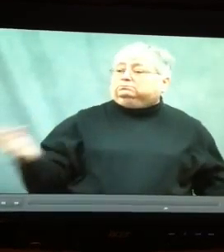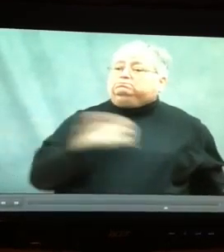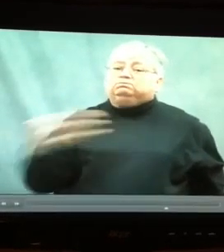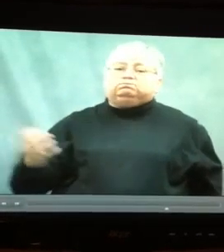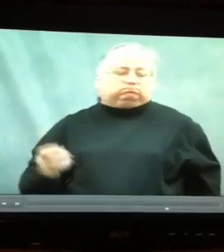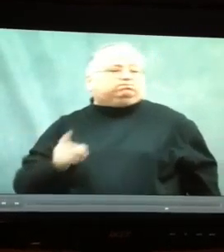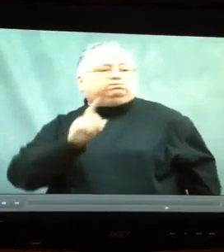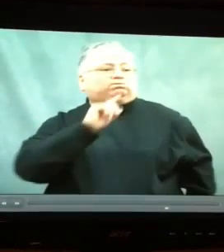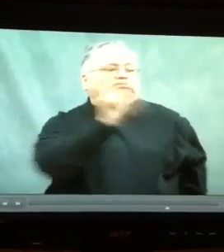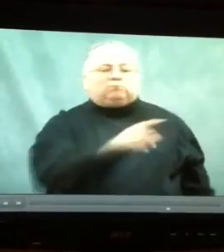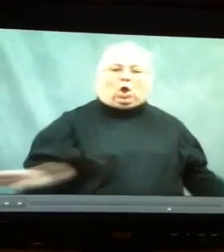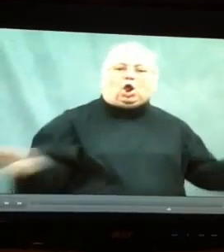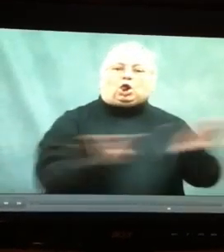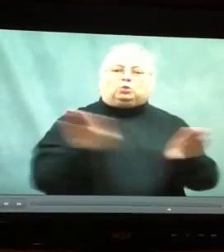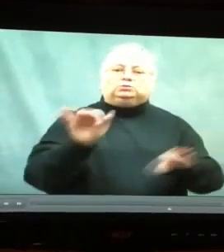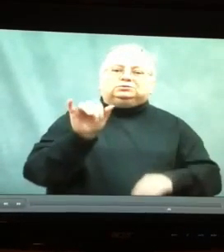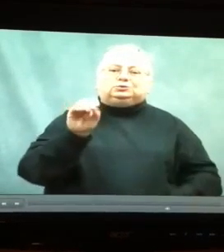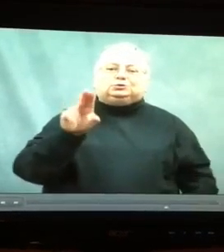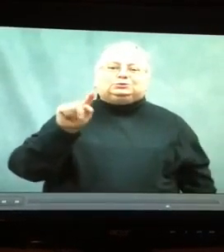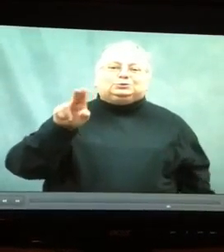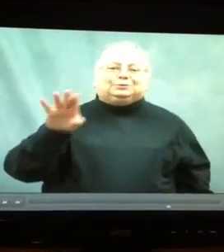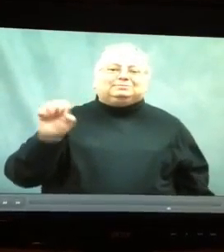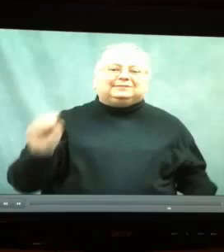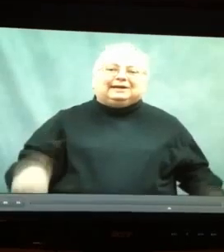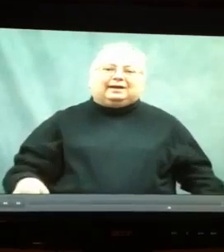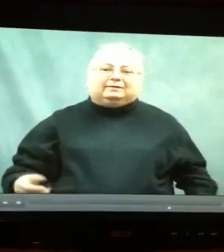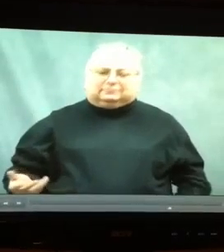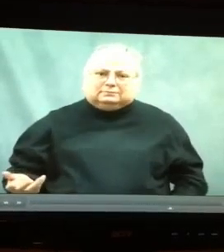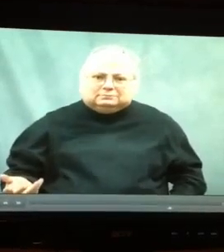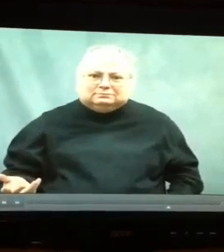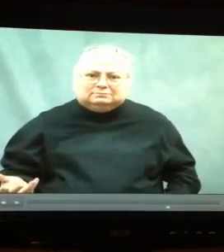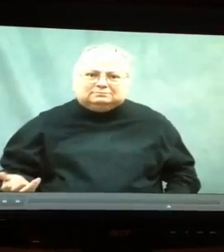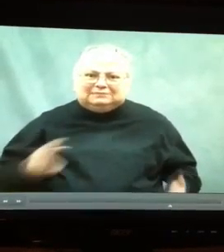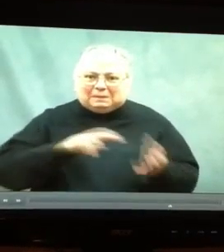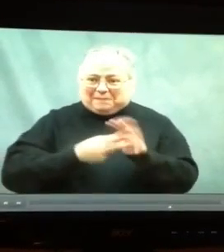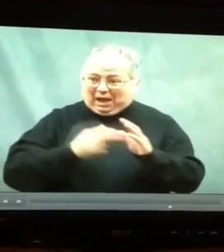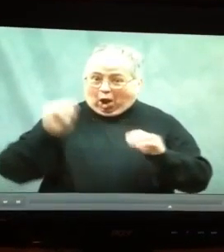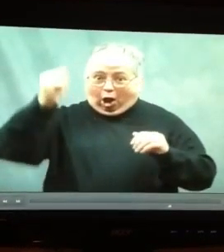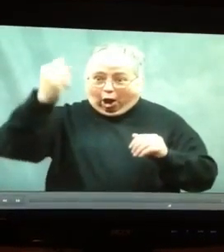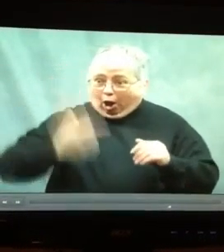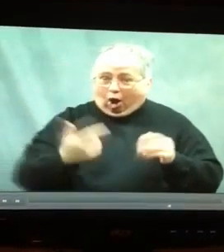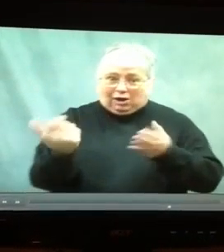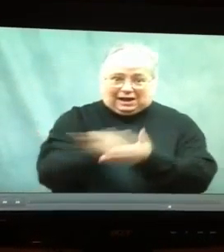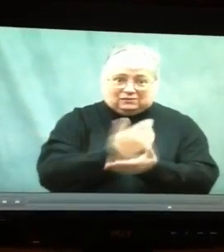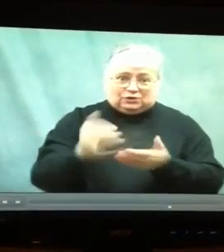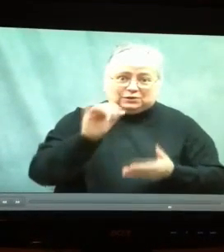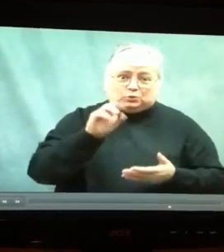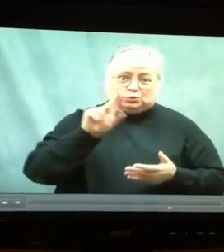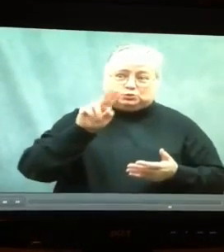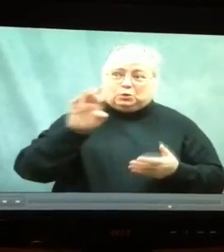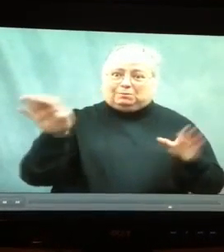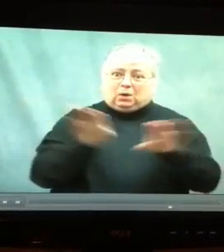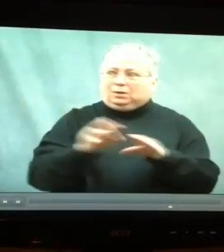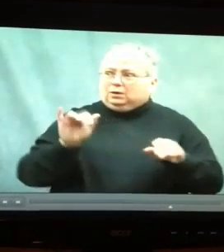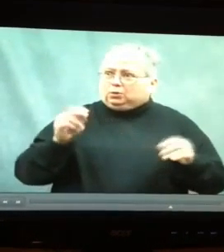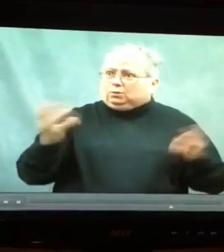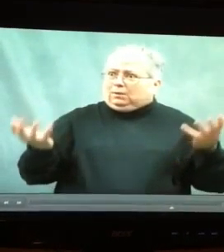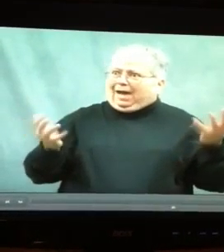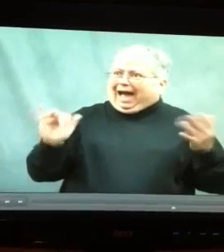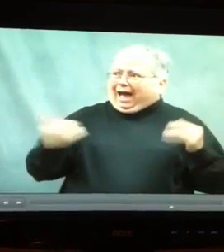that YouTube has a copyright, and people are complaining that. So what are they going to close YouTube now? And that means that the whole site is just going to